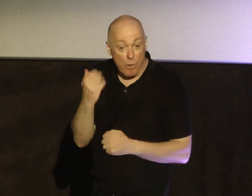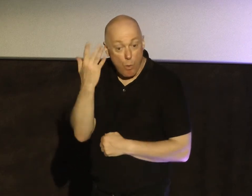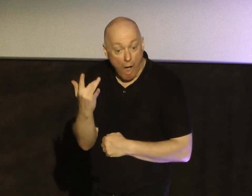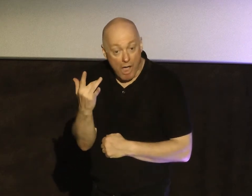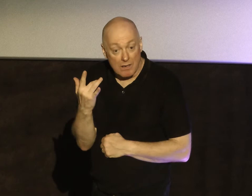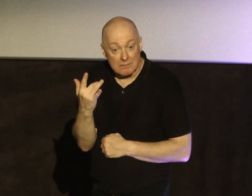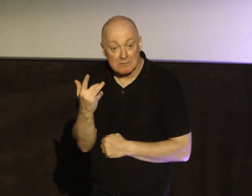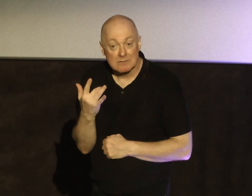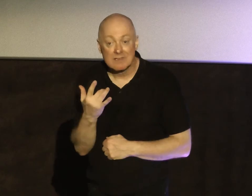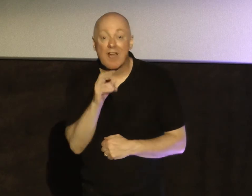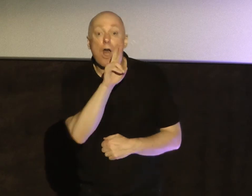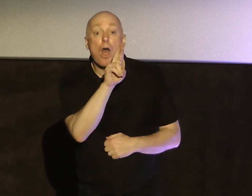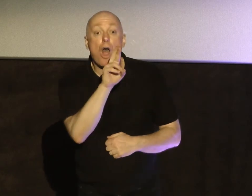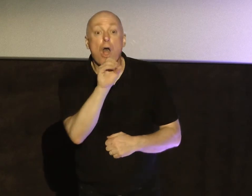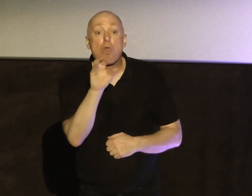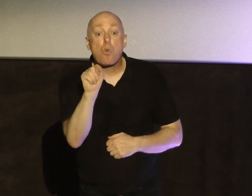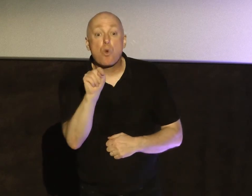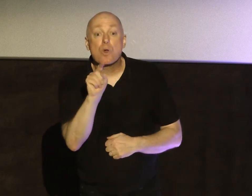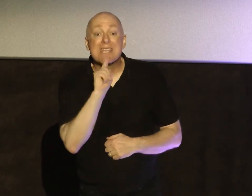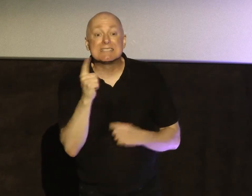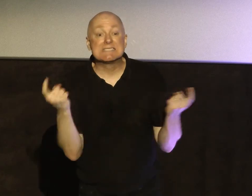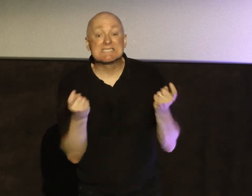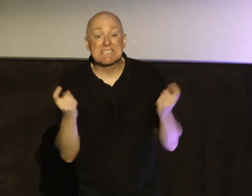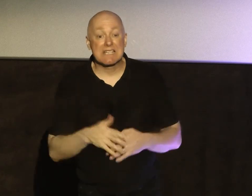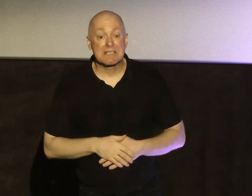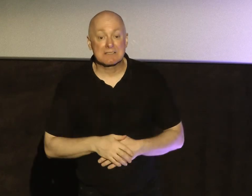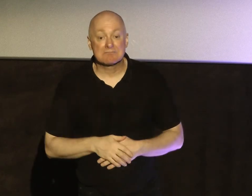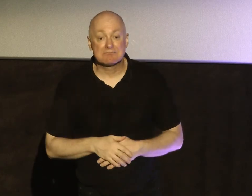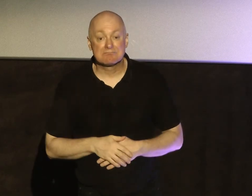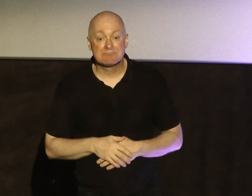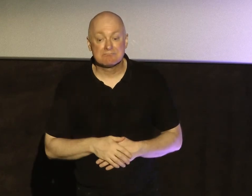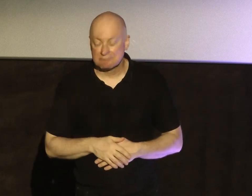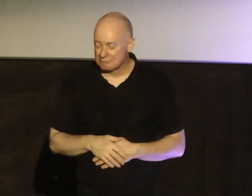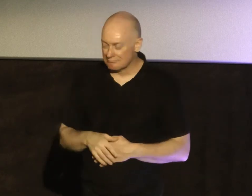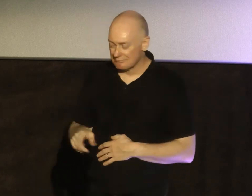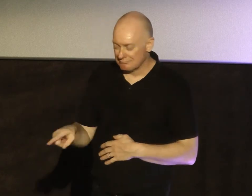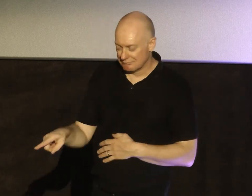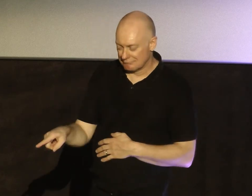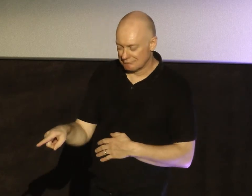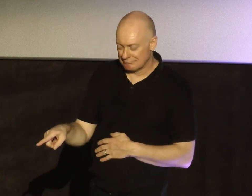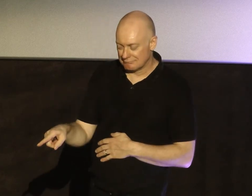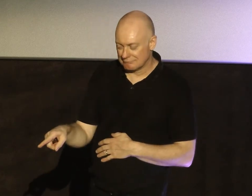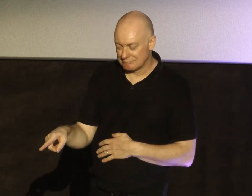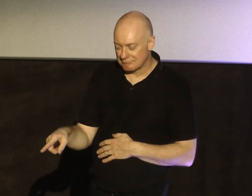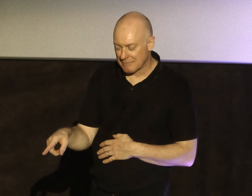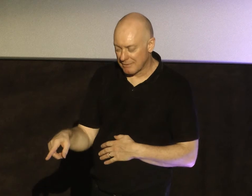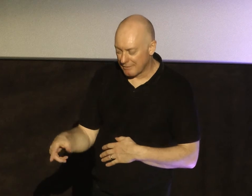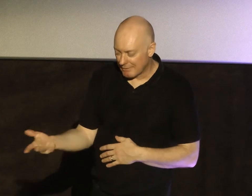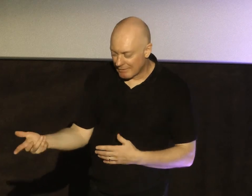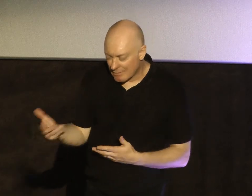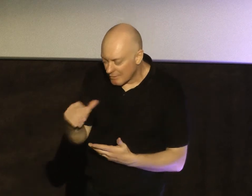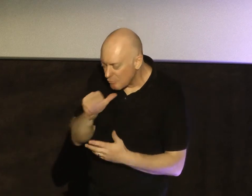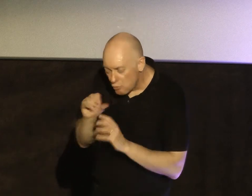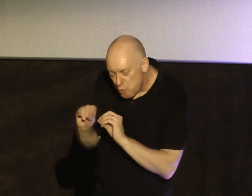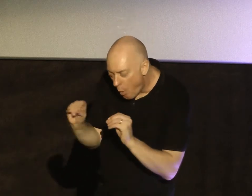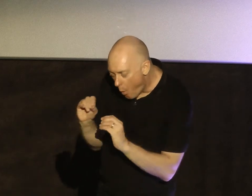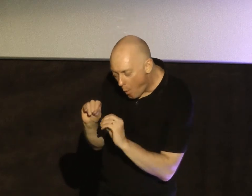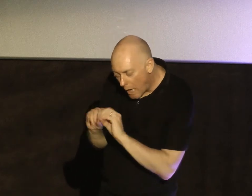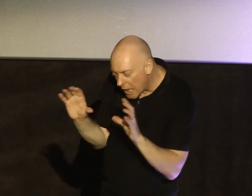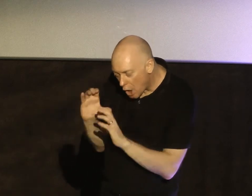sin. It's unhealthy because it's so passive. There's such passive dependence. There's no clear communication. There's favoritism.